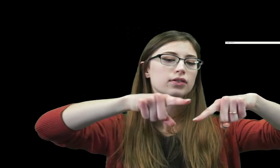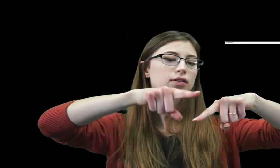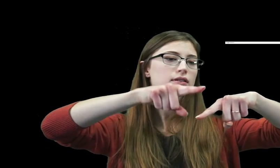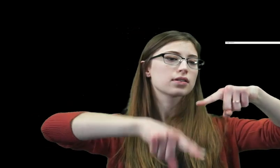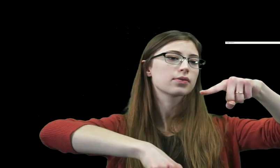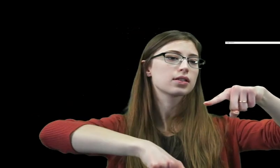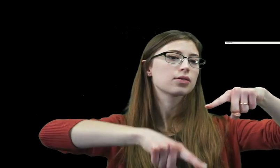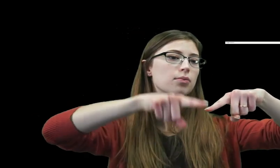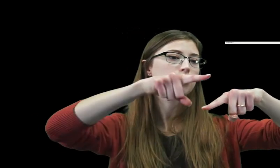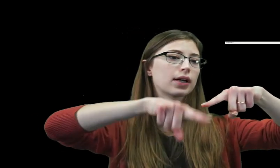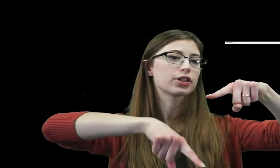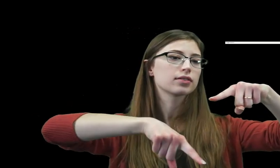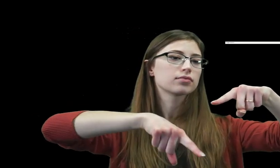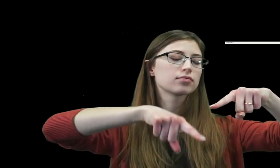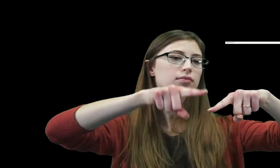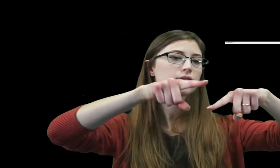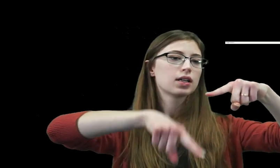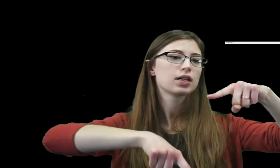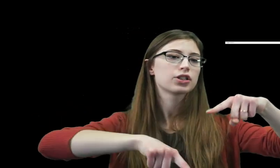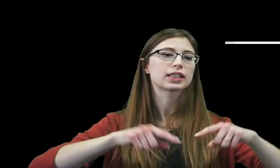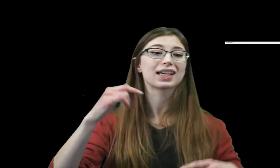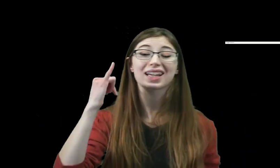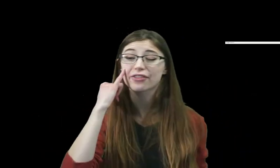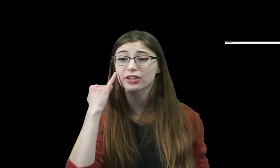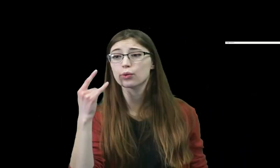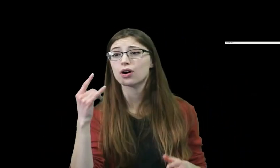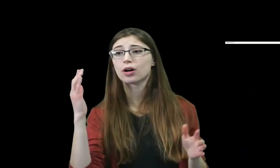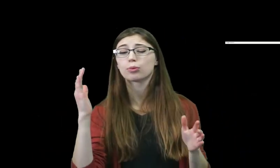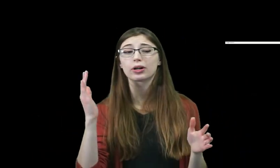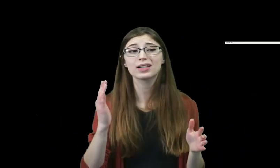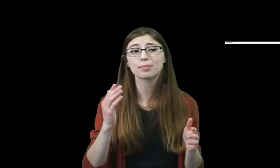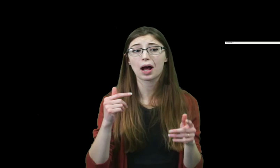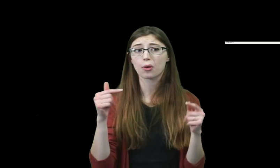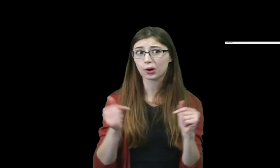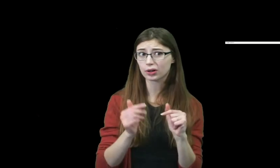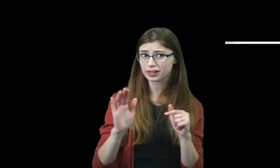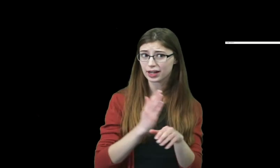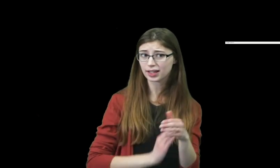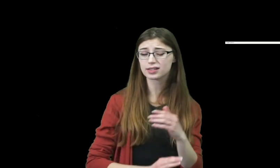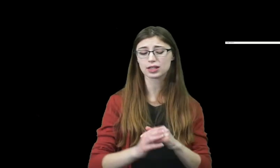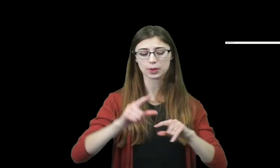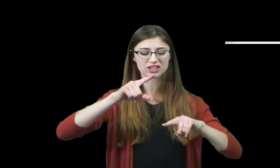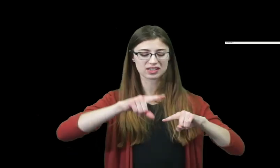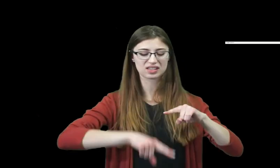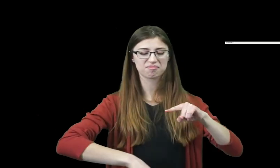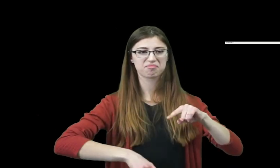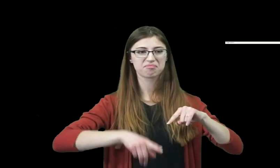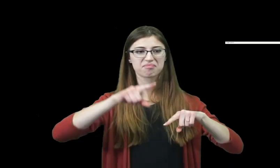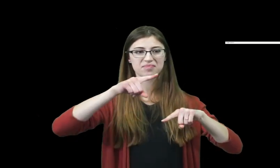It's just going to brush it gently. If you are worried about hurting your hands, you can just